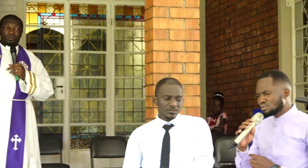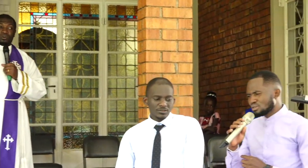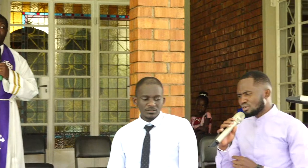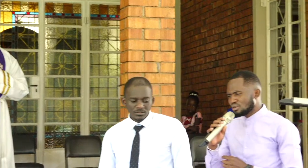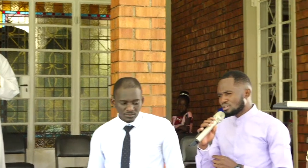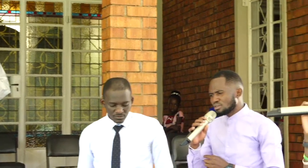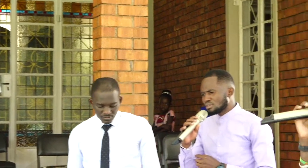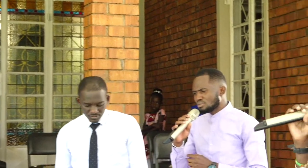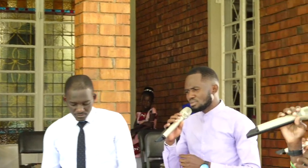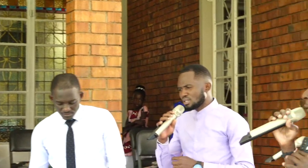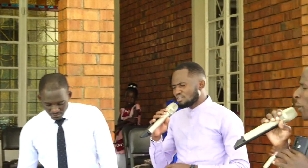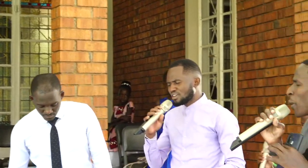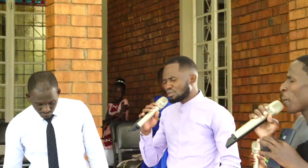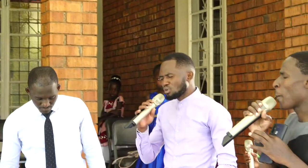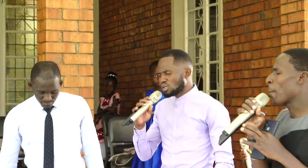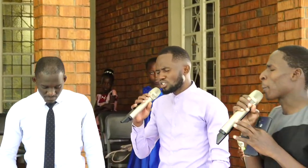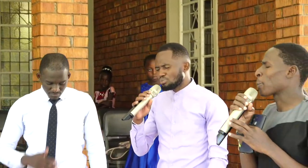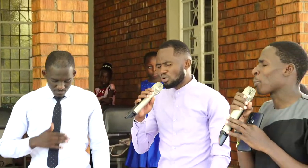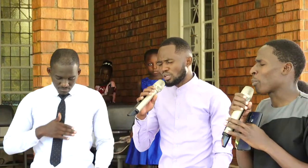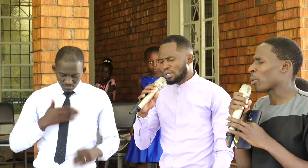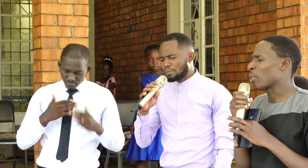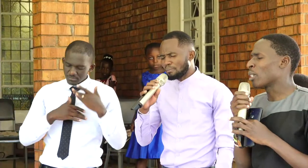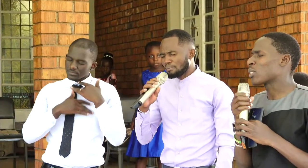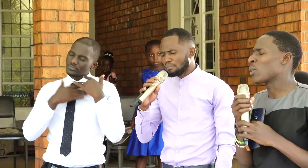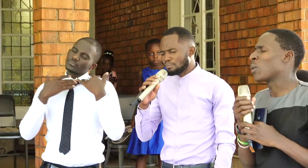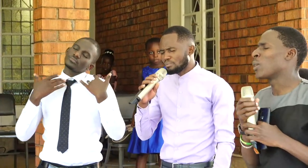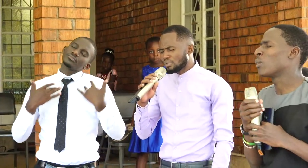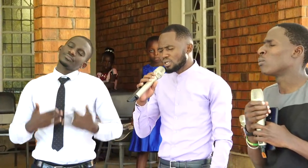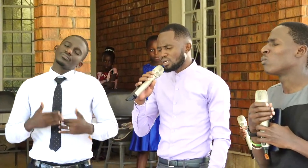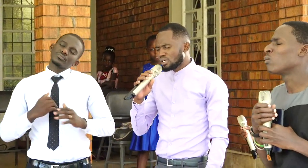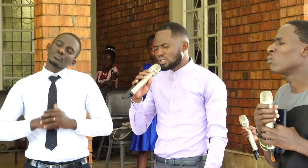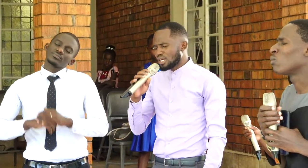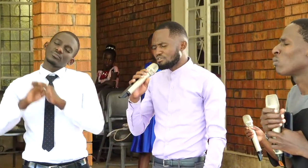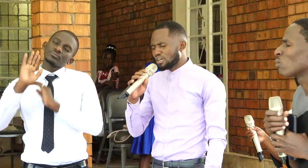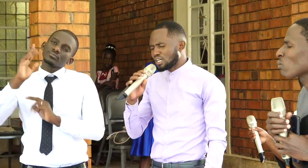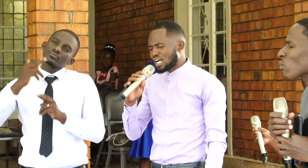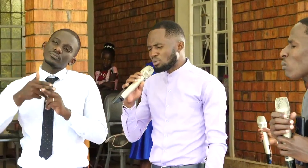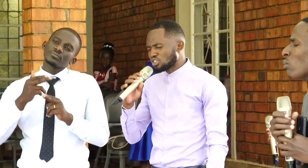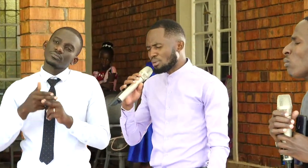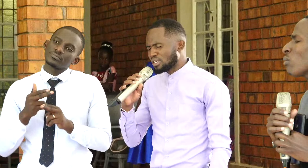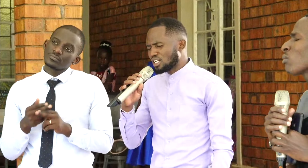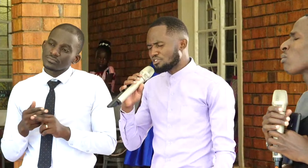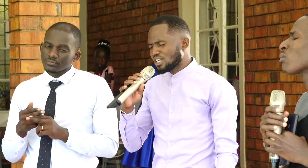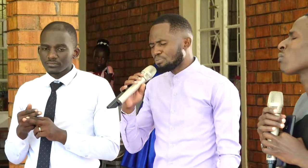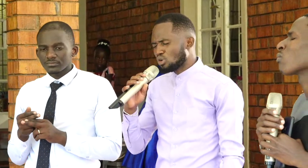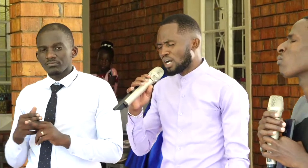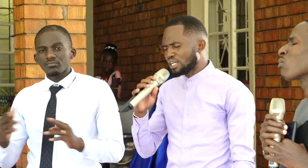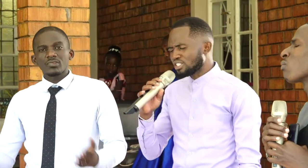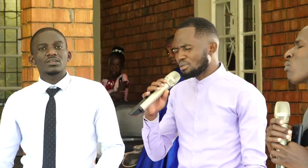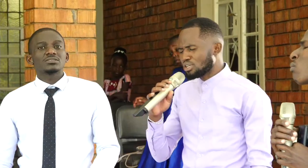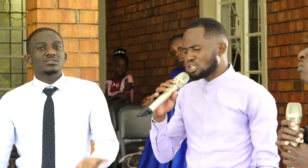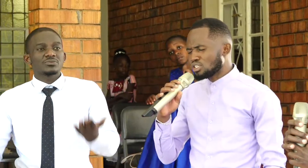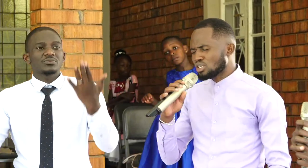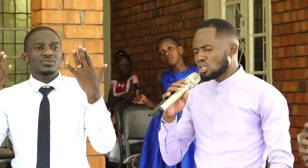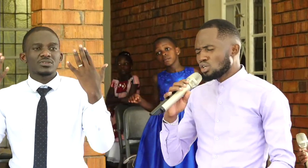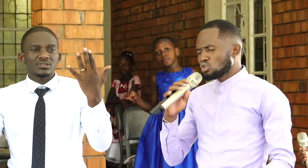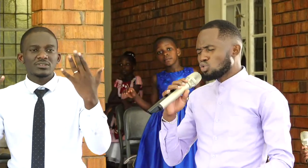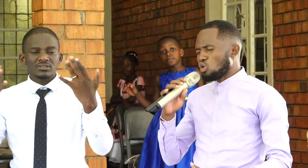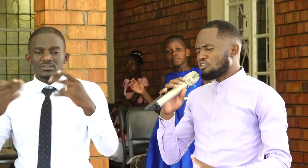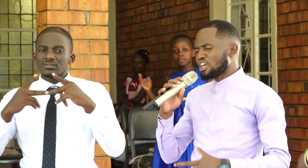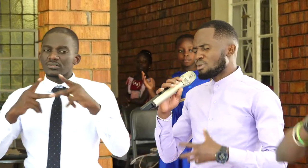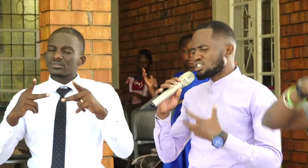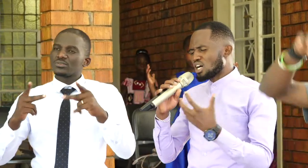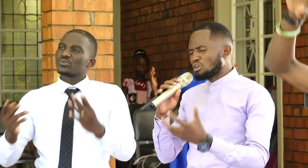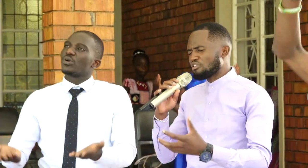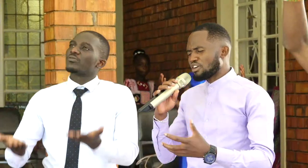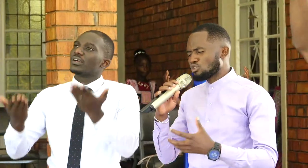top. My heart worships you, Lord. Father, we worship your name. Yes, Lord. And that very heart. Come on, somebody, lift up your hands and begin to